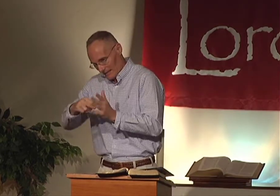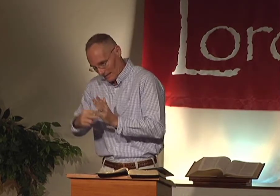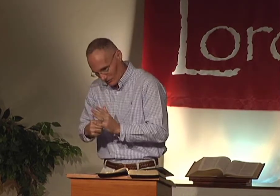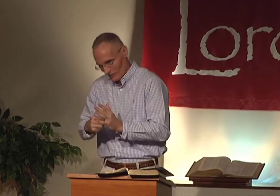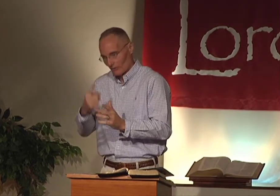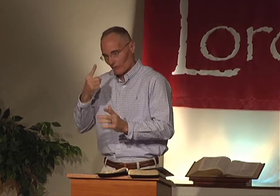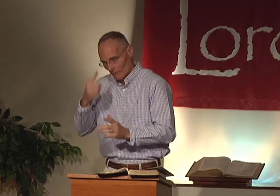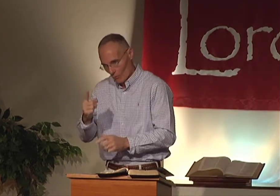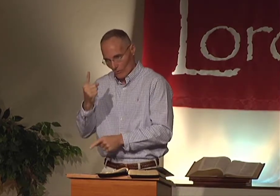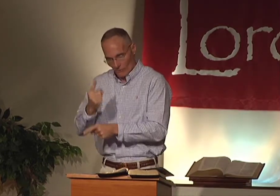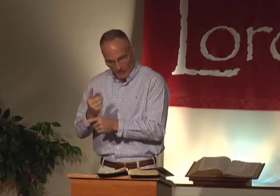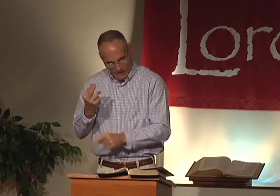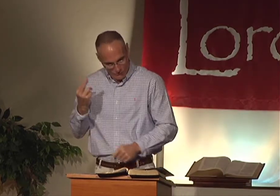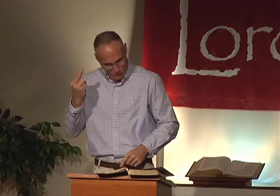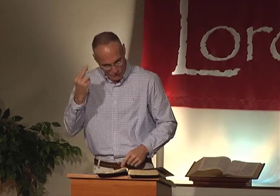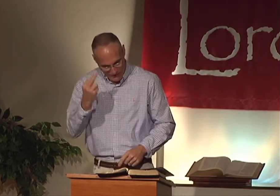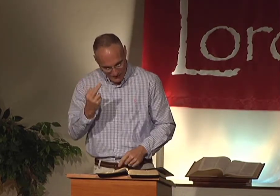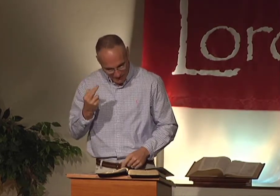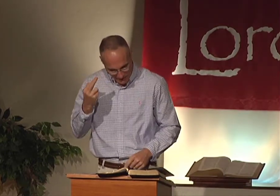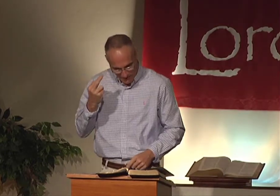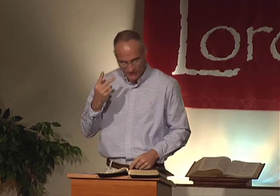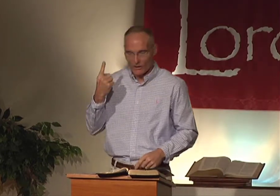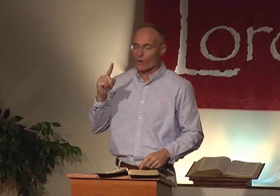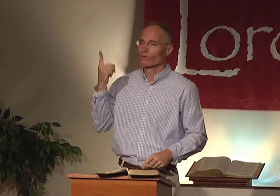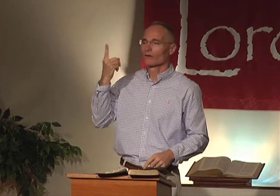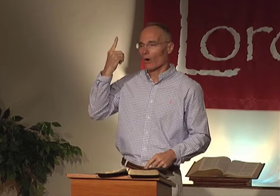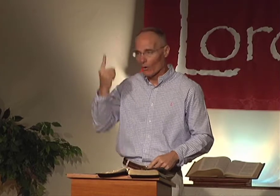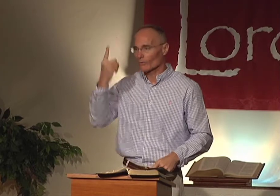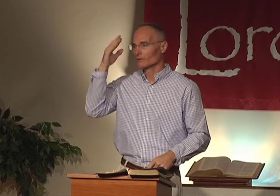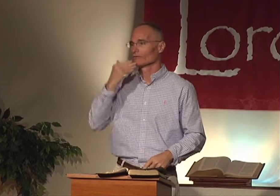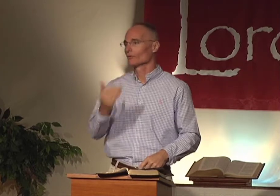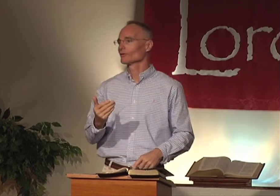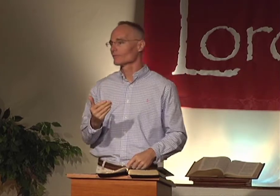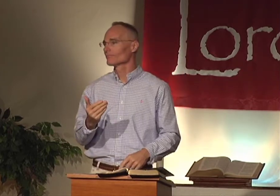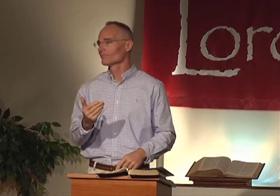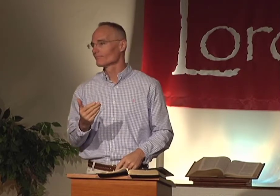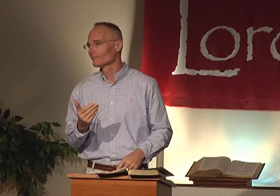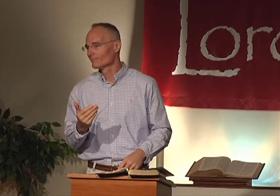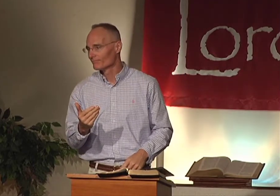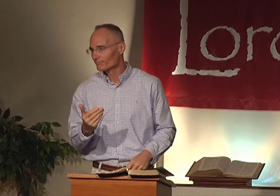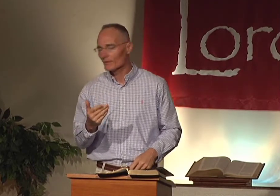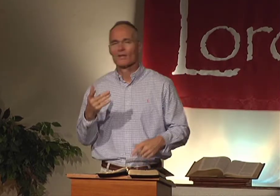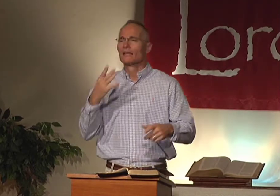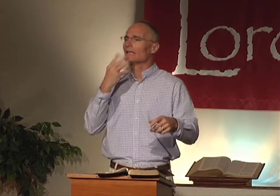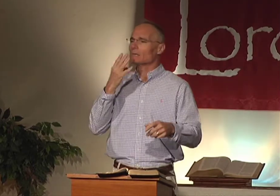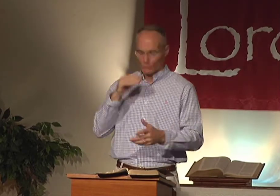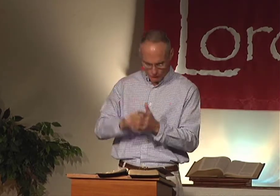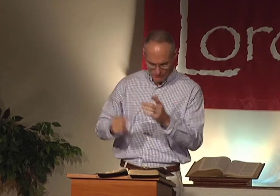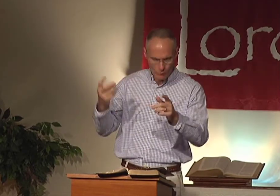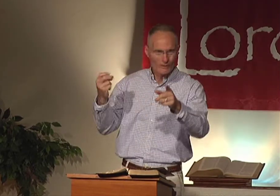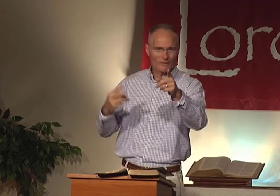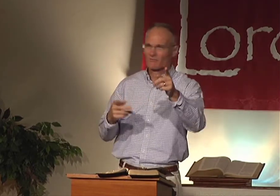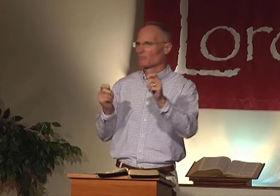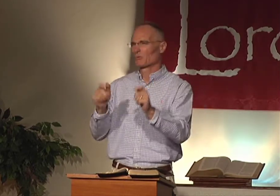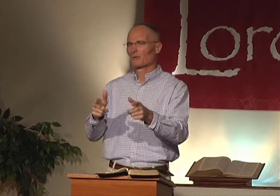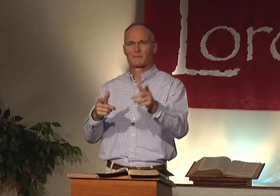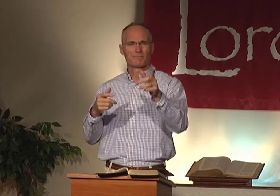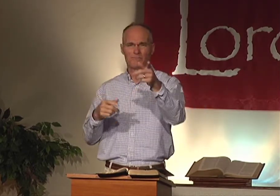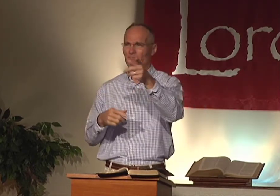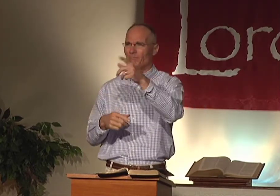with the right intention for the right reasons. It's always good. God is always good. Hebrews chapter